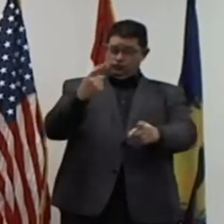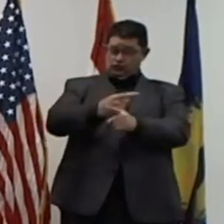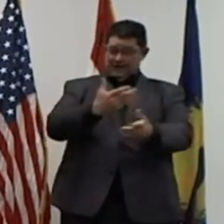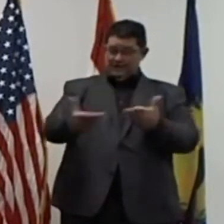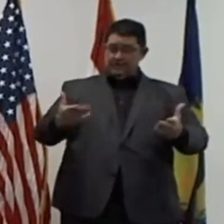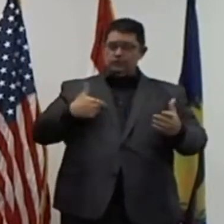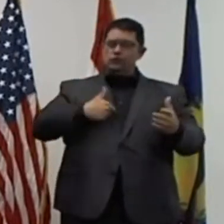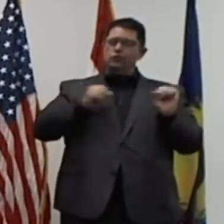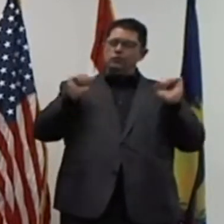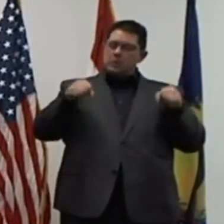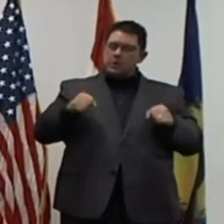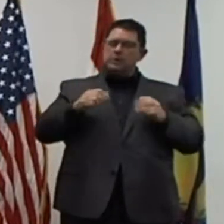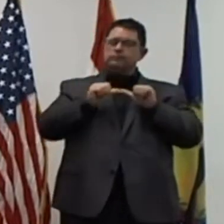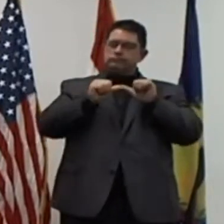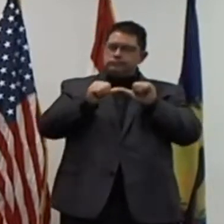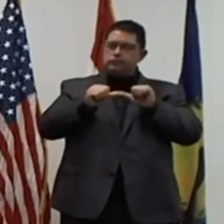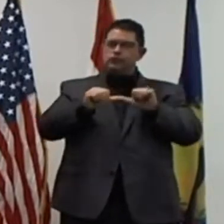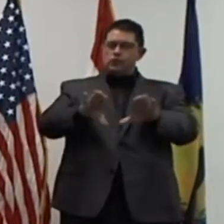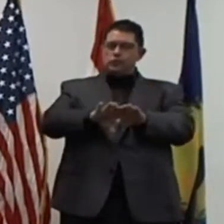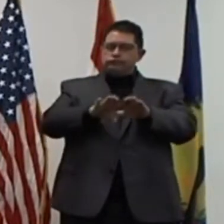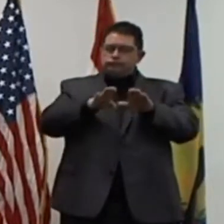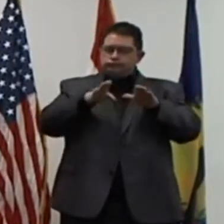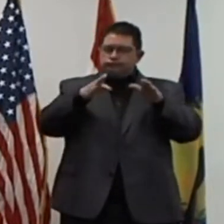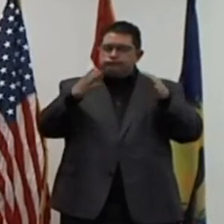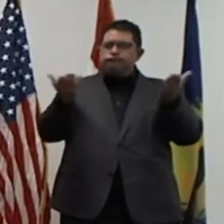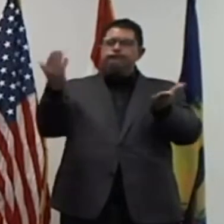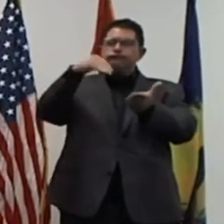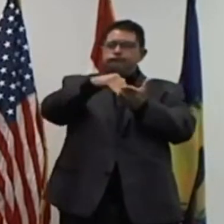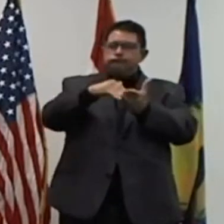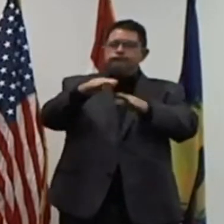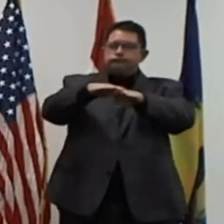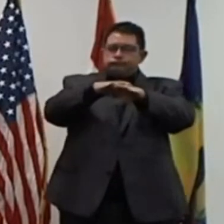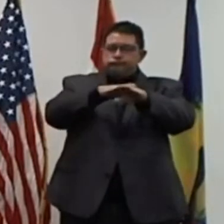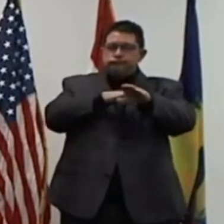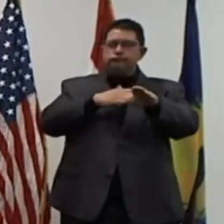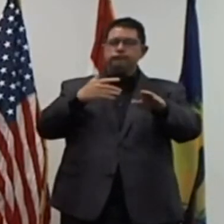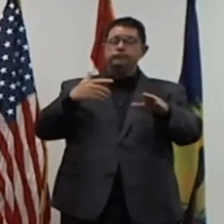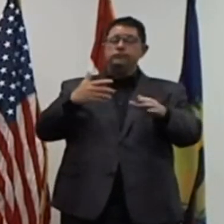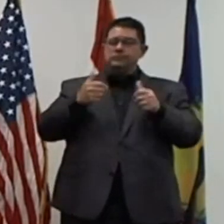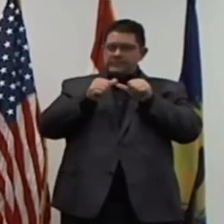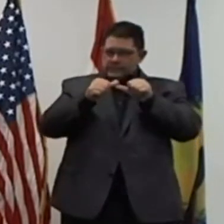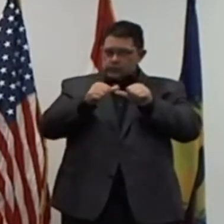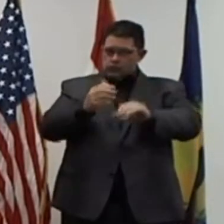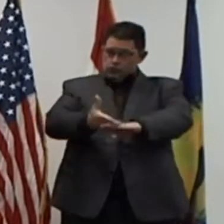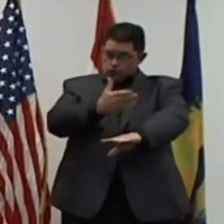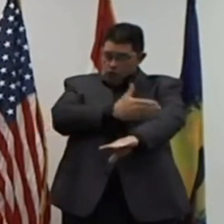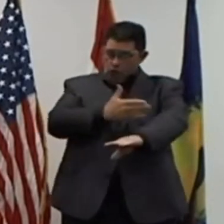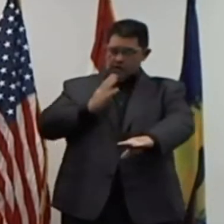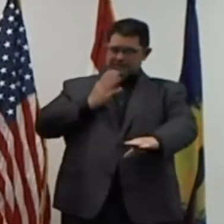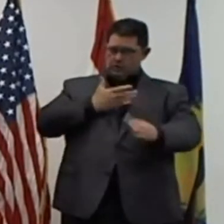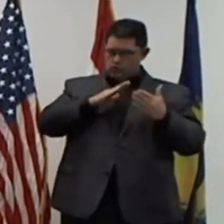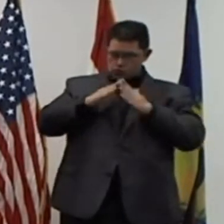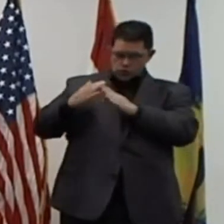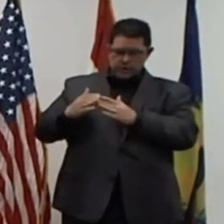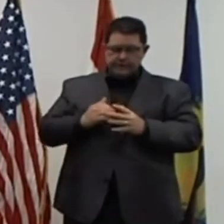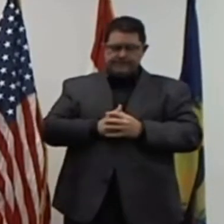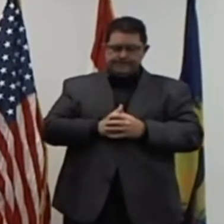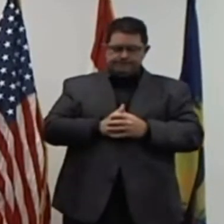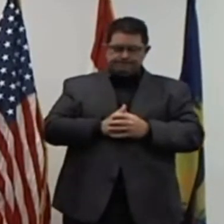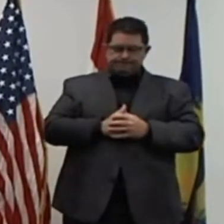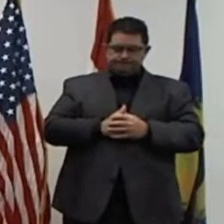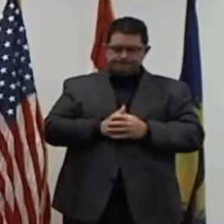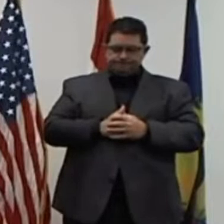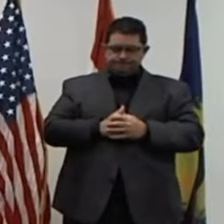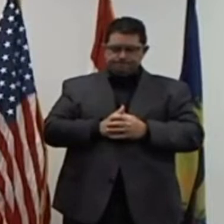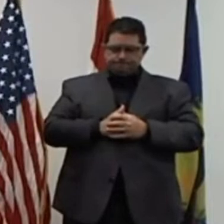continue our gradual reopening and maintain the progress that we have made in our community, so our